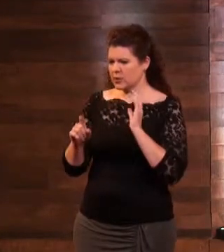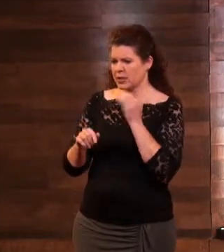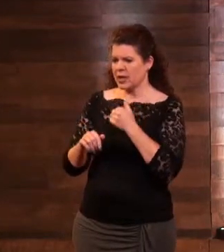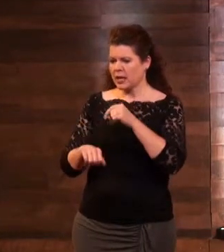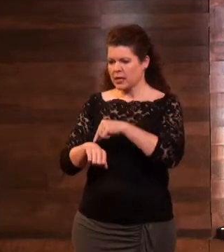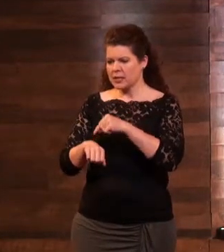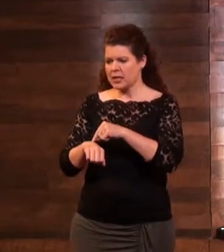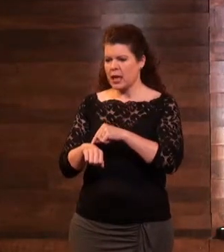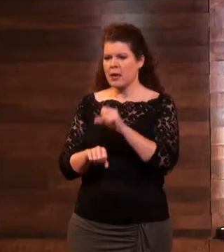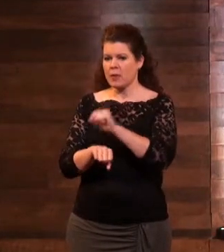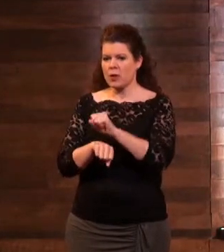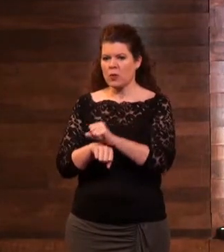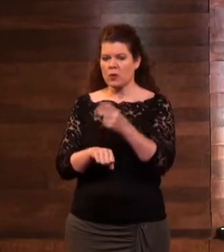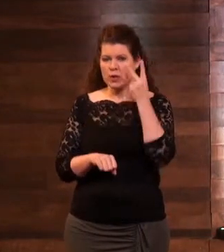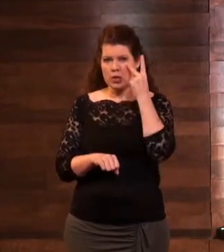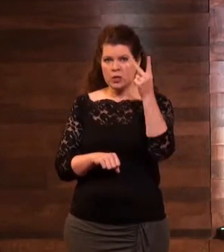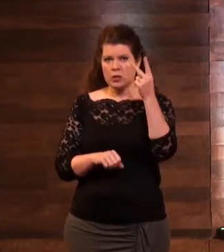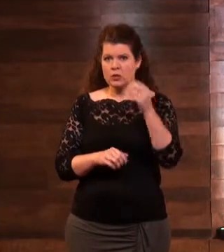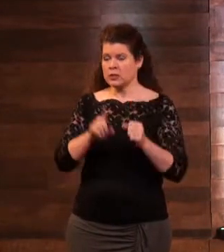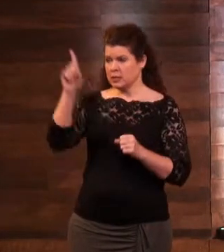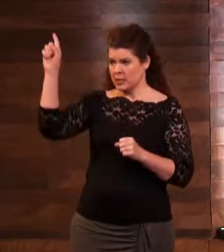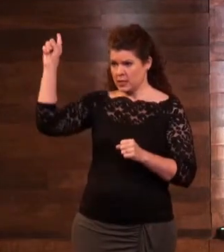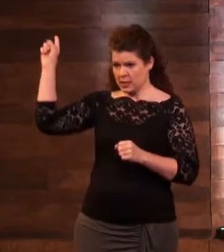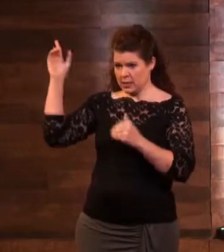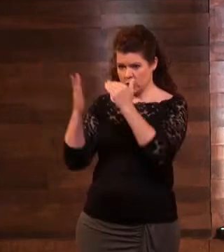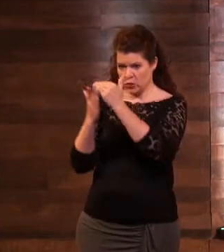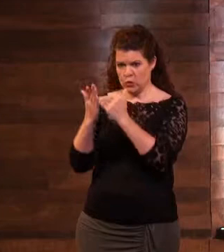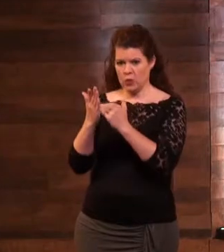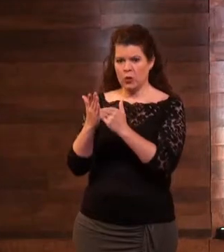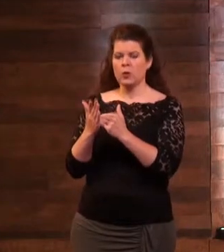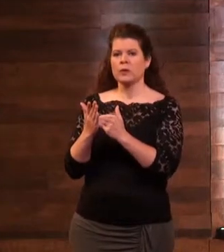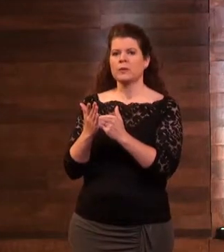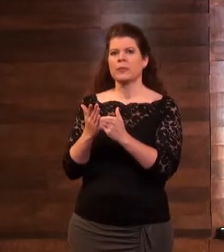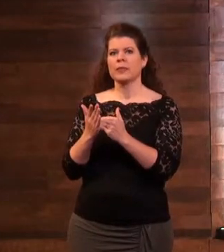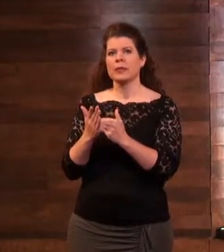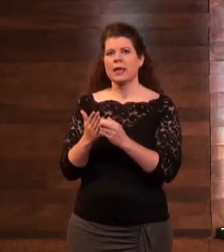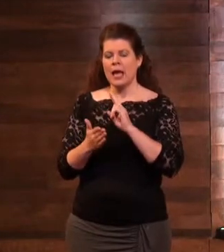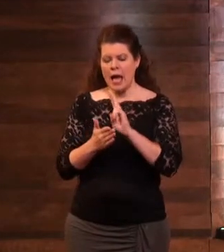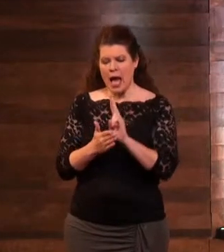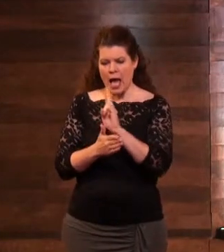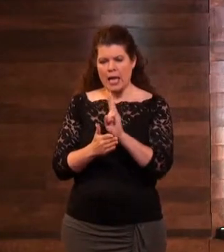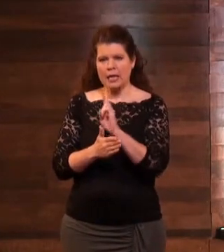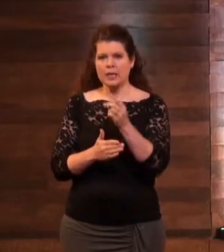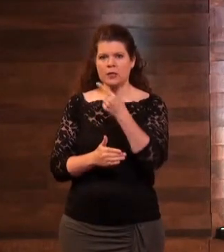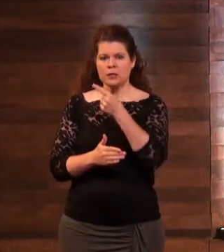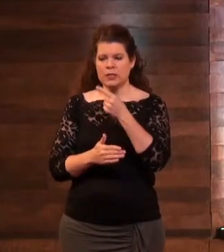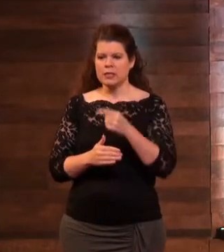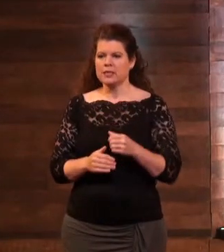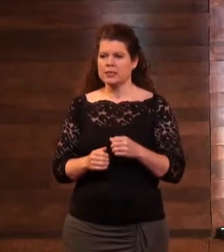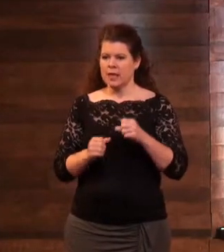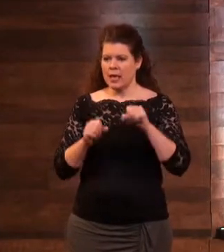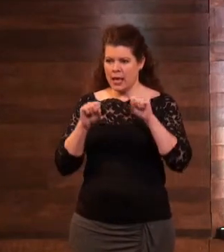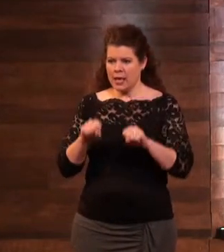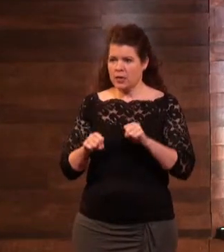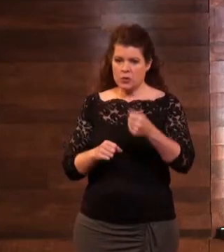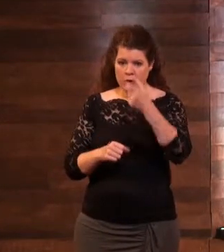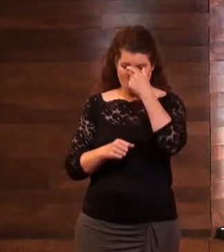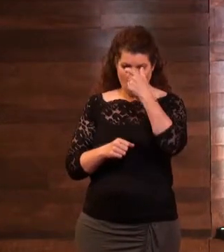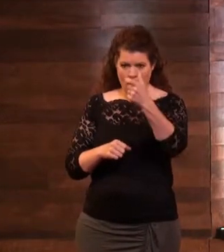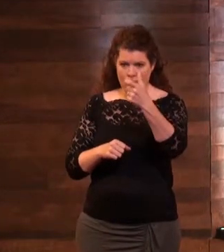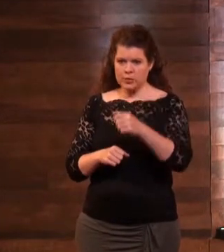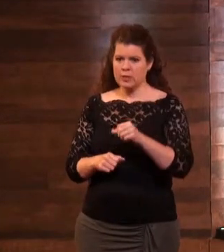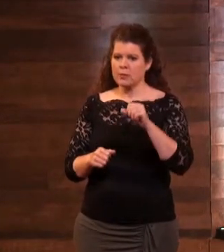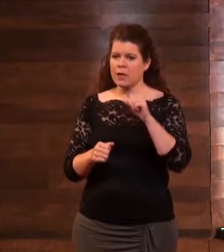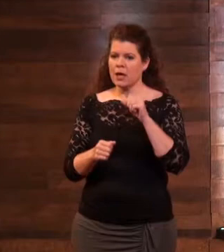Business, which I drew on heavily for this lesson. It's available on Right Now Media, and I highly recommend it, as well